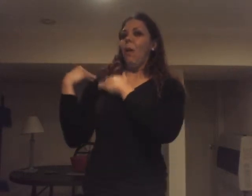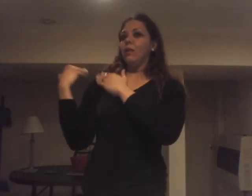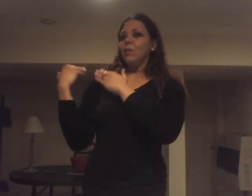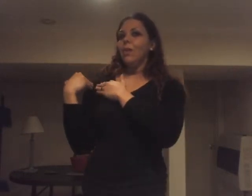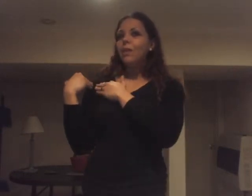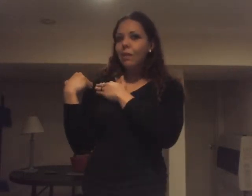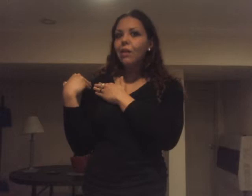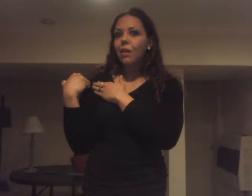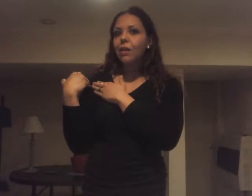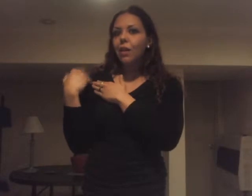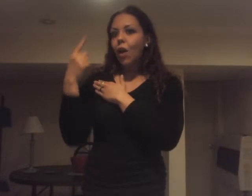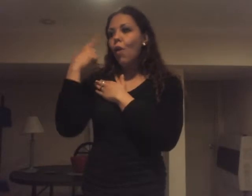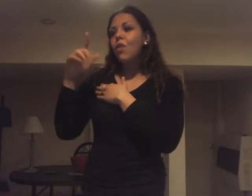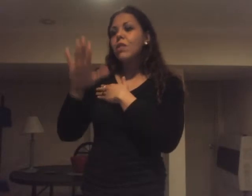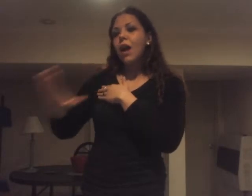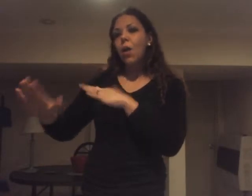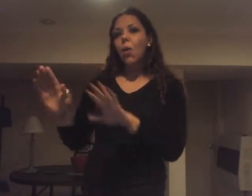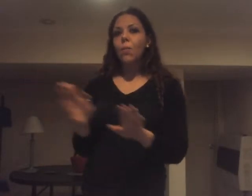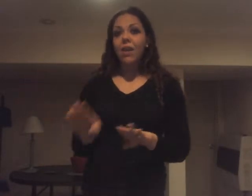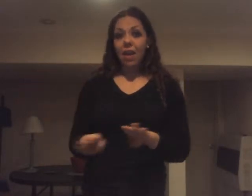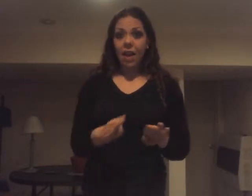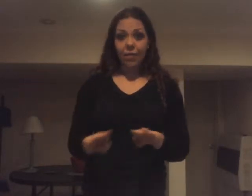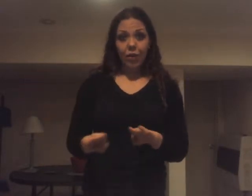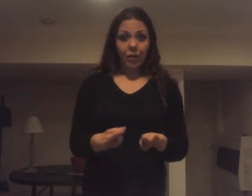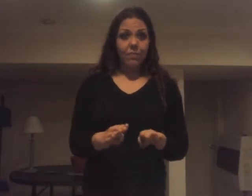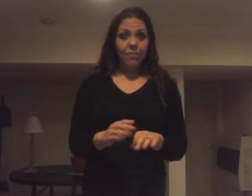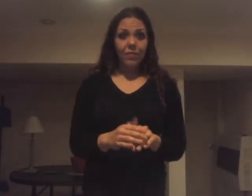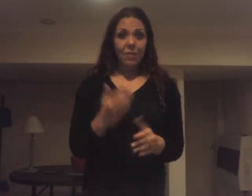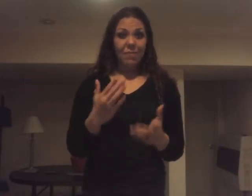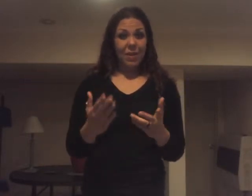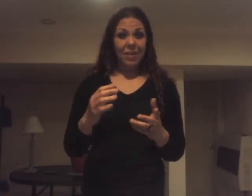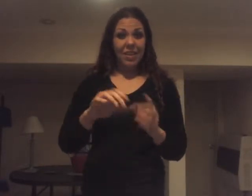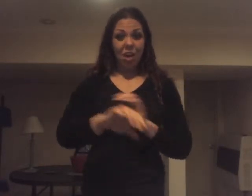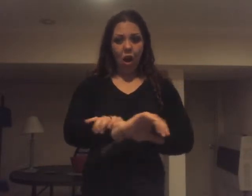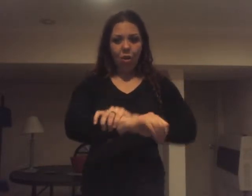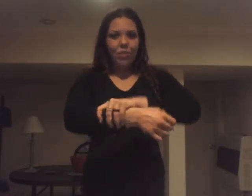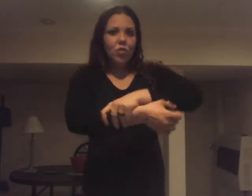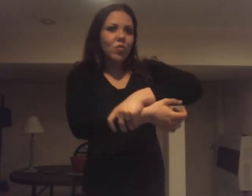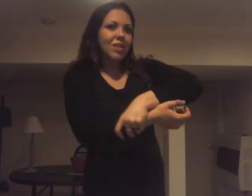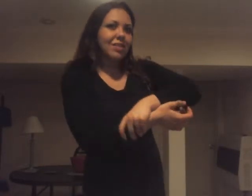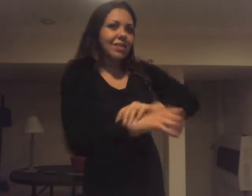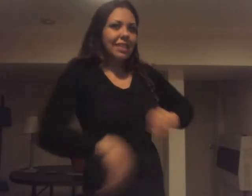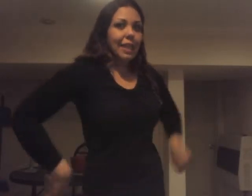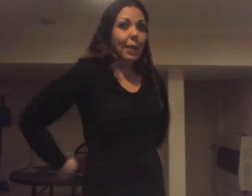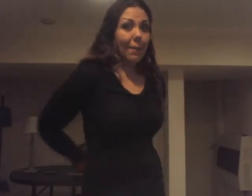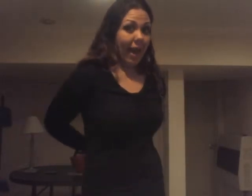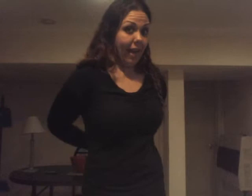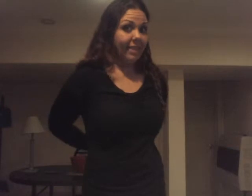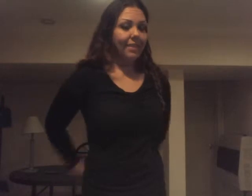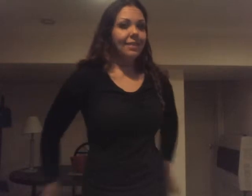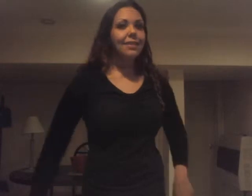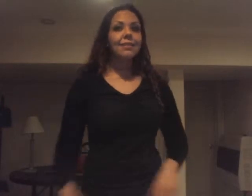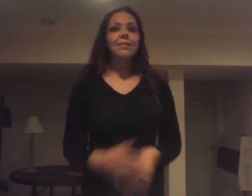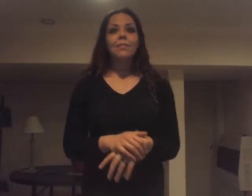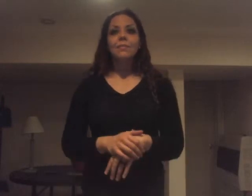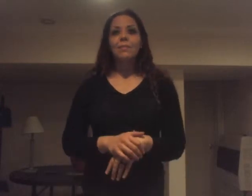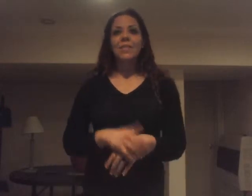bad behavior, perhaps with their arm twisted seriously up their back by an angry spouse.